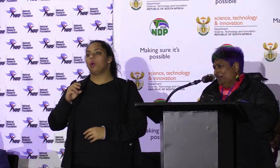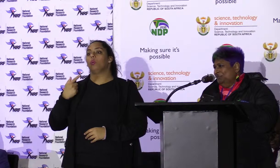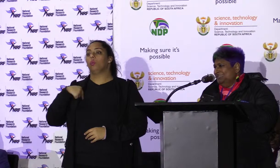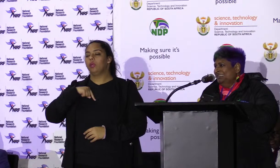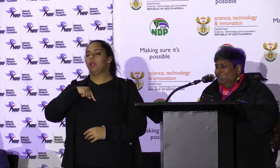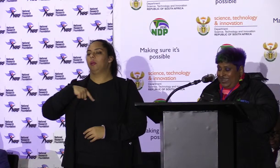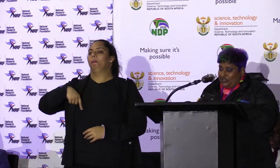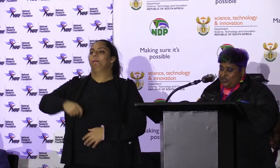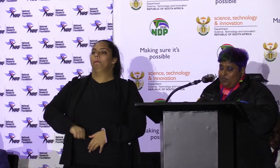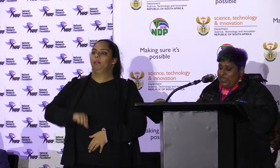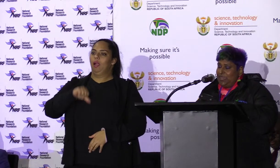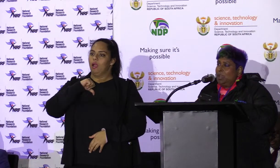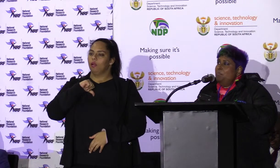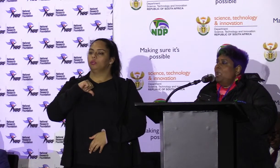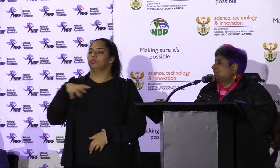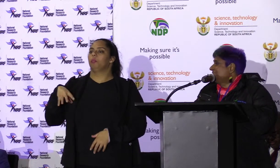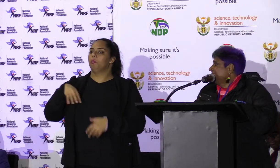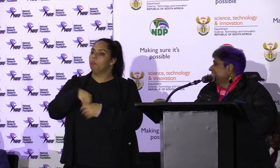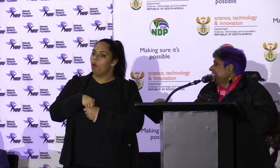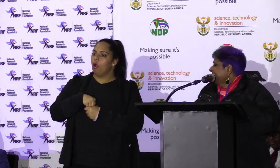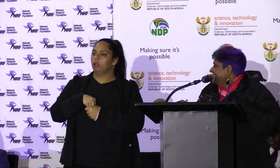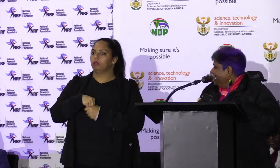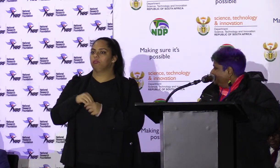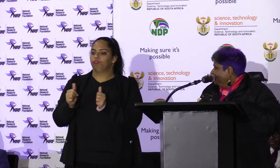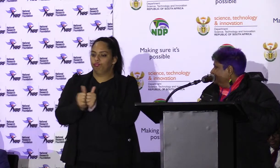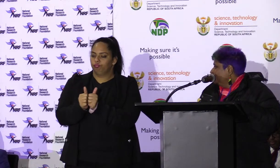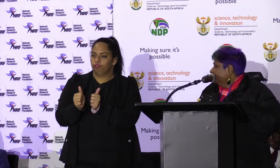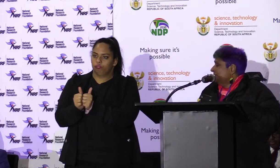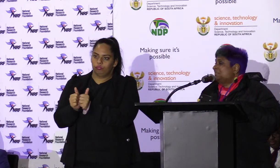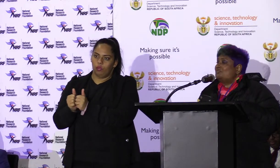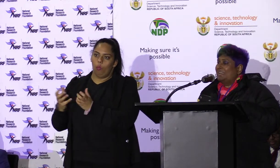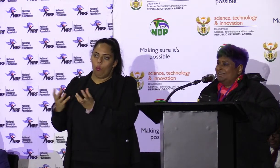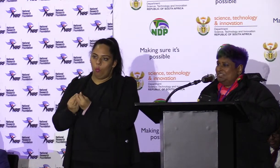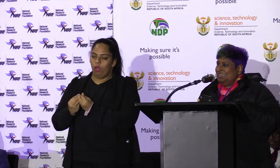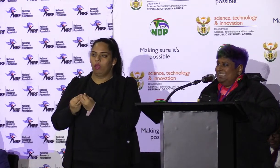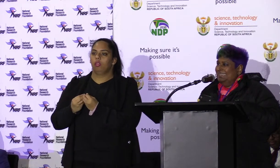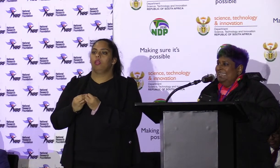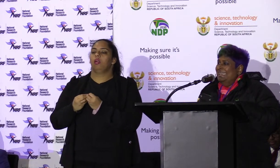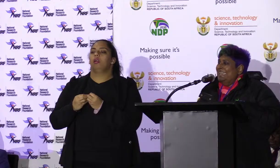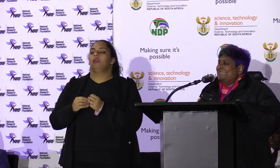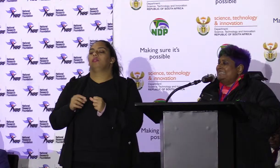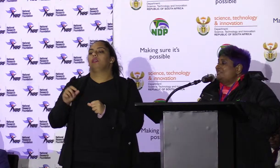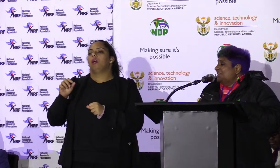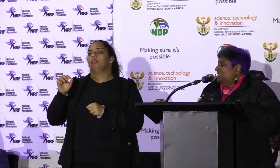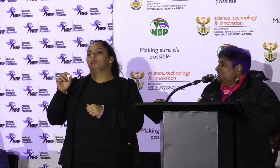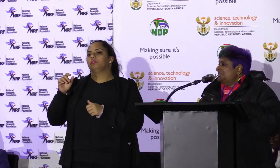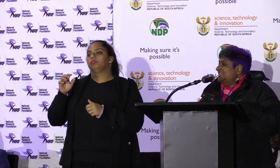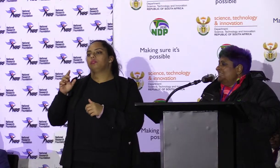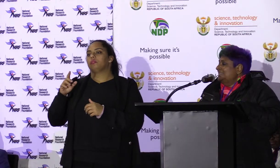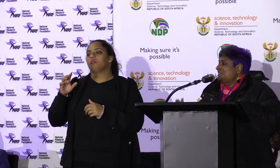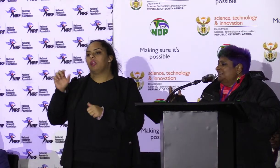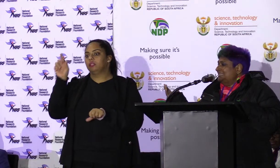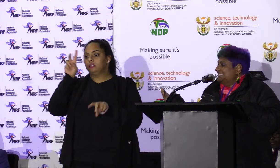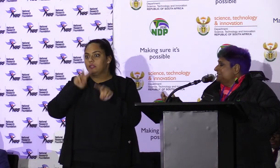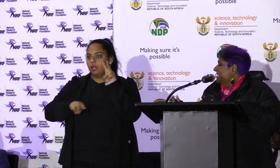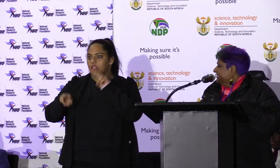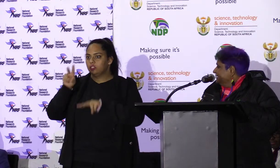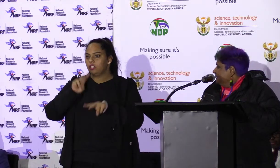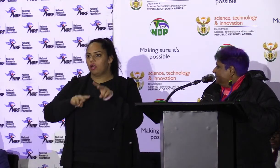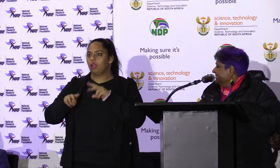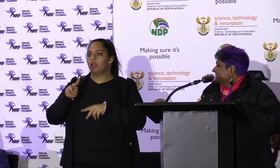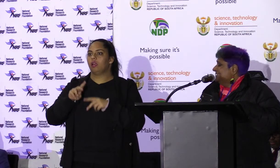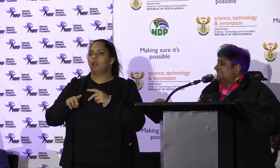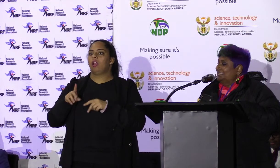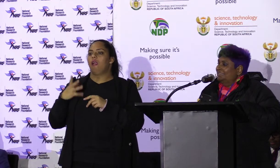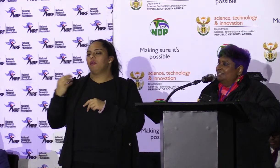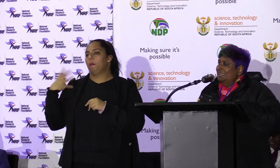supremely proud to be a partner in the Astro-tourism strategy. It is a strategy that Minister